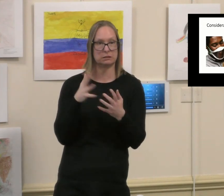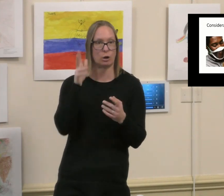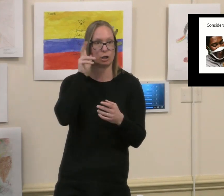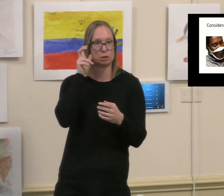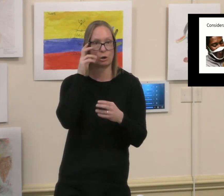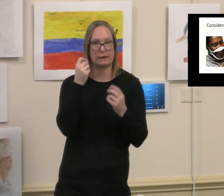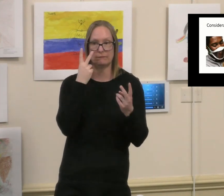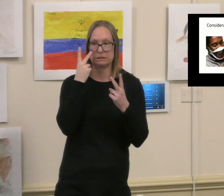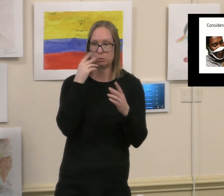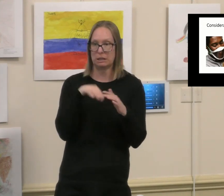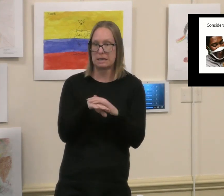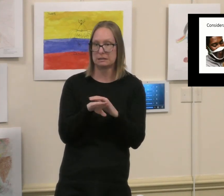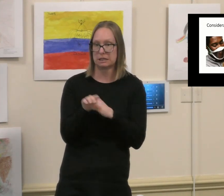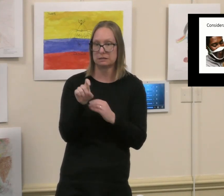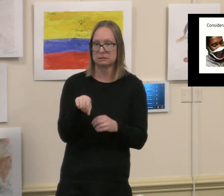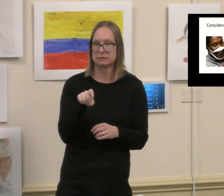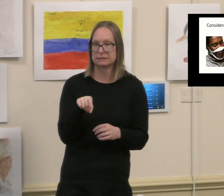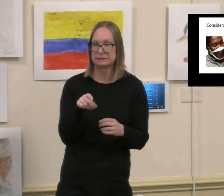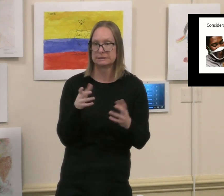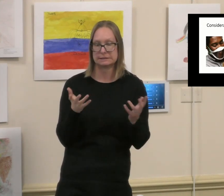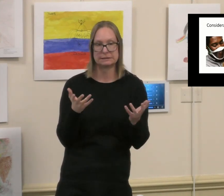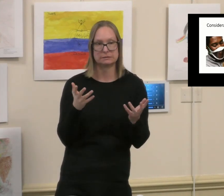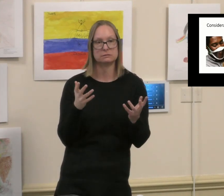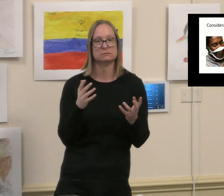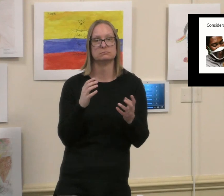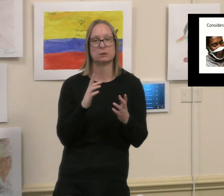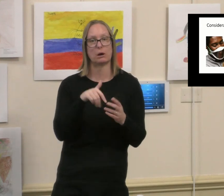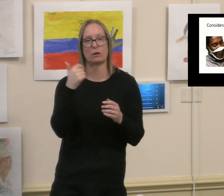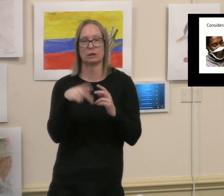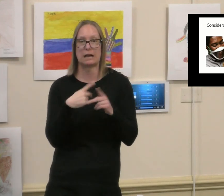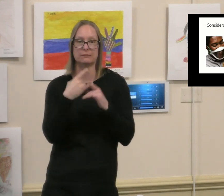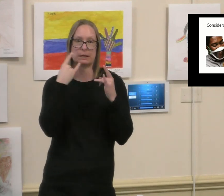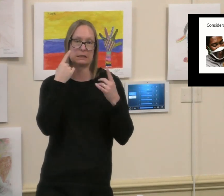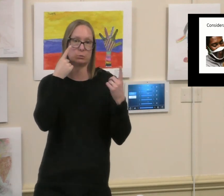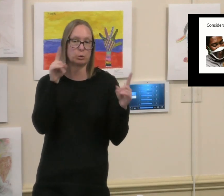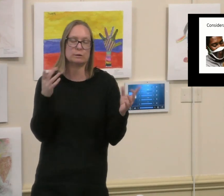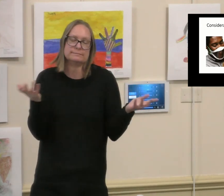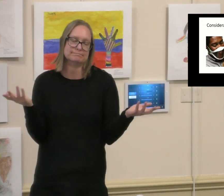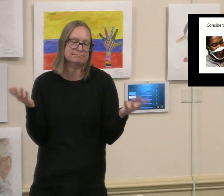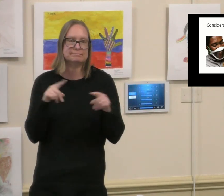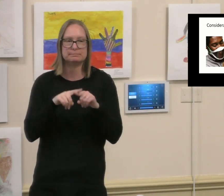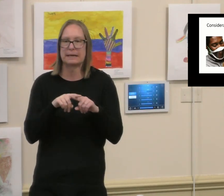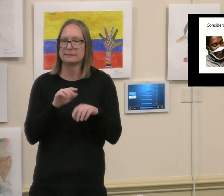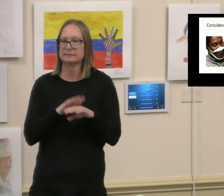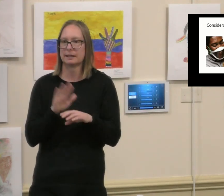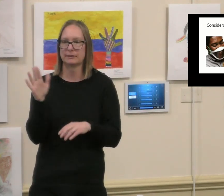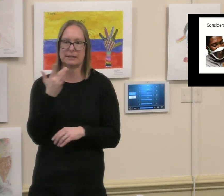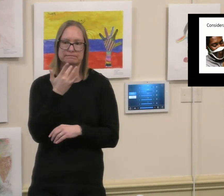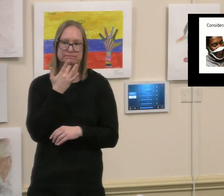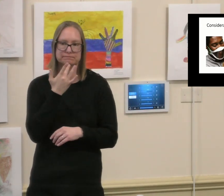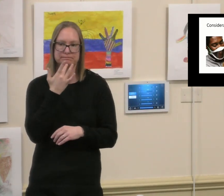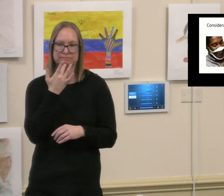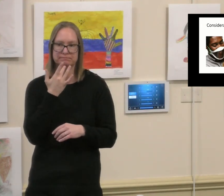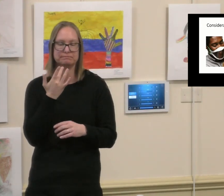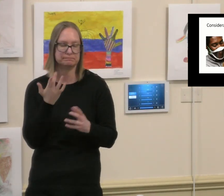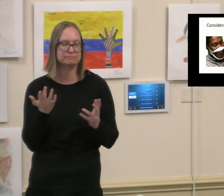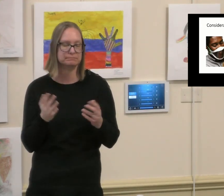them. If they're using auditory or visual access, they would need a different kind of mask. So it really depends on their